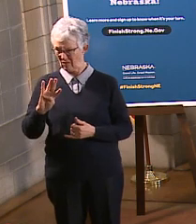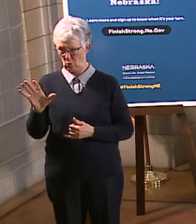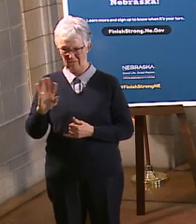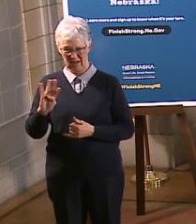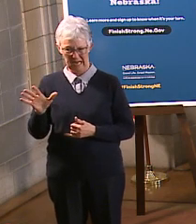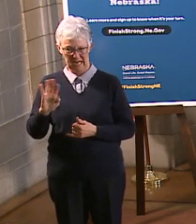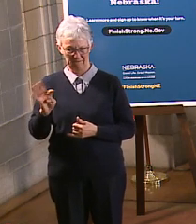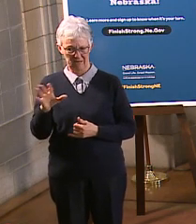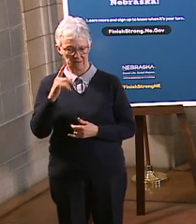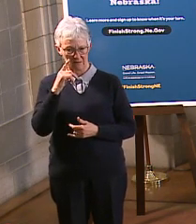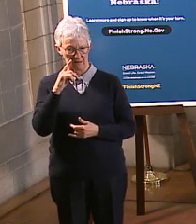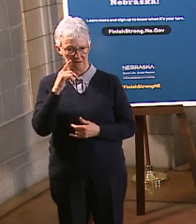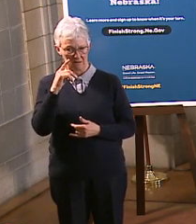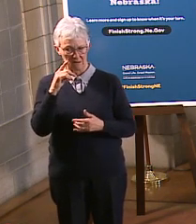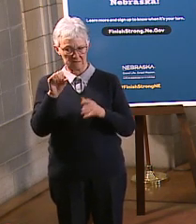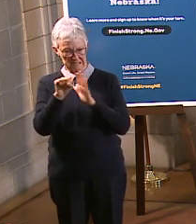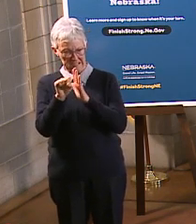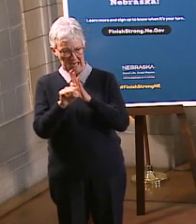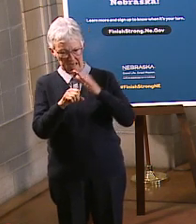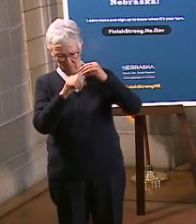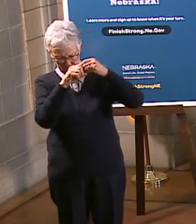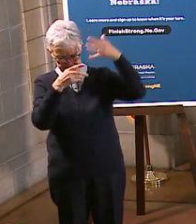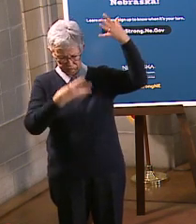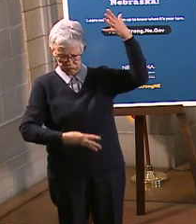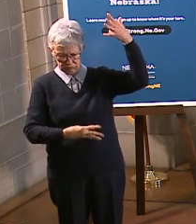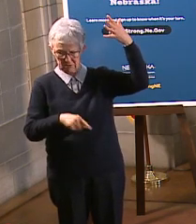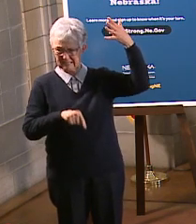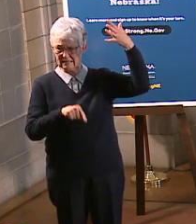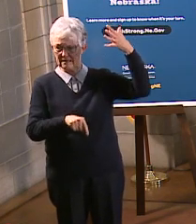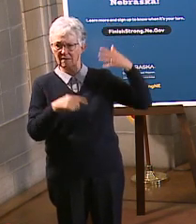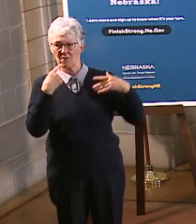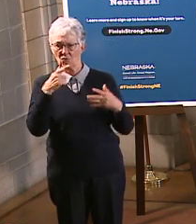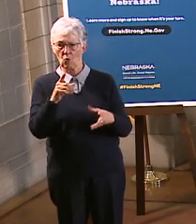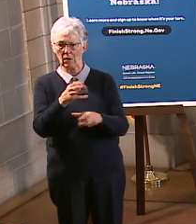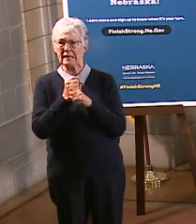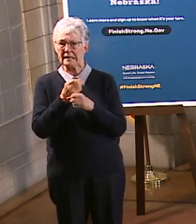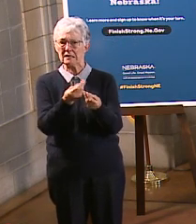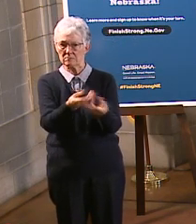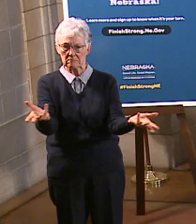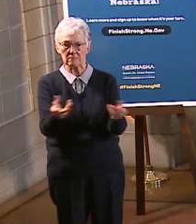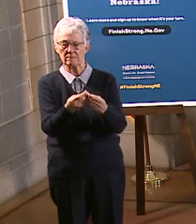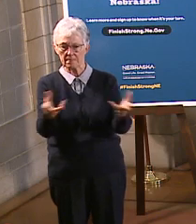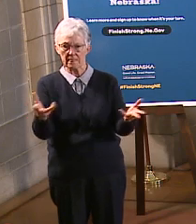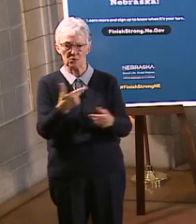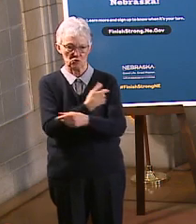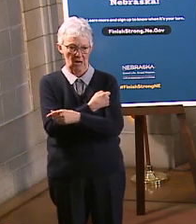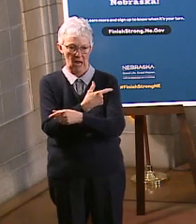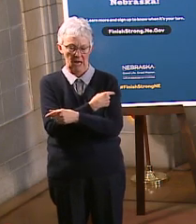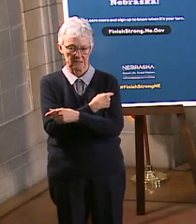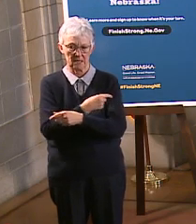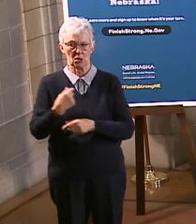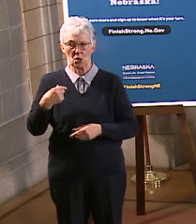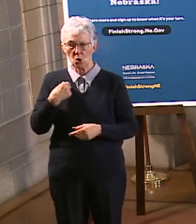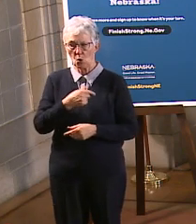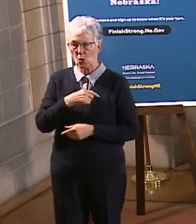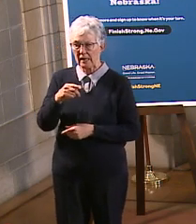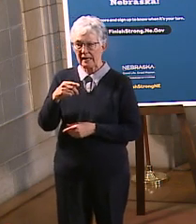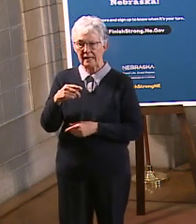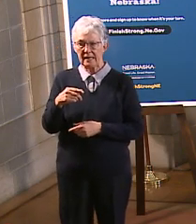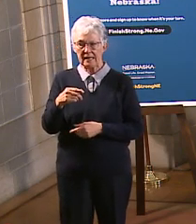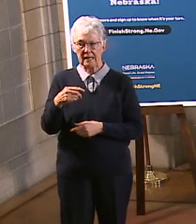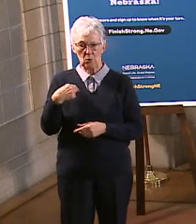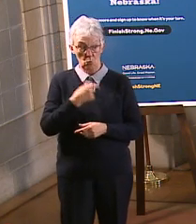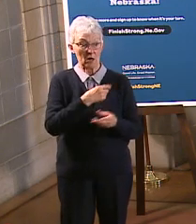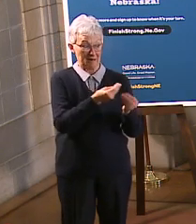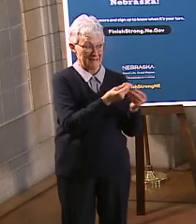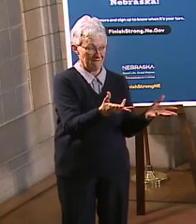And I think part of it is we are working on the data side on this. So we've got to do a better job as far as data reporting on our side. We're